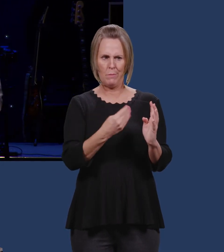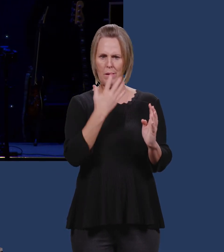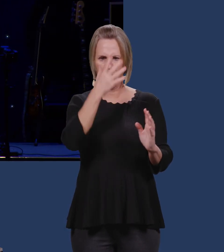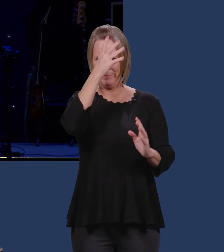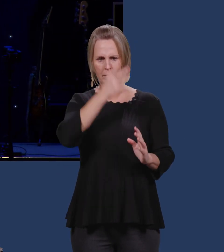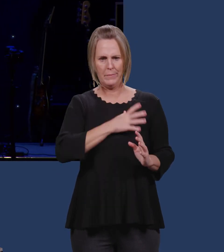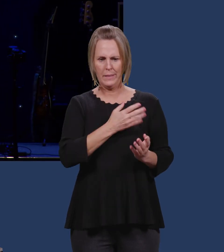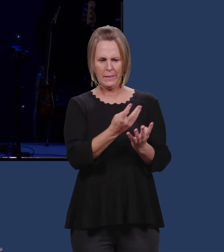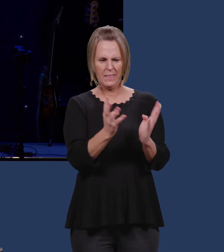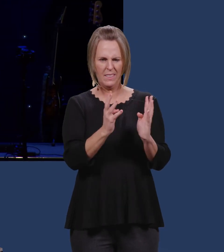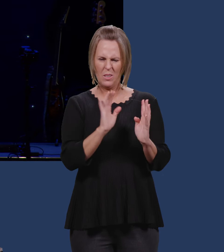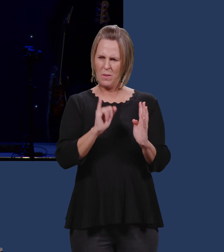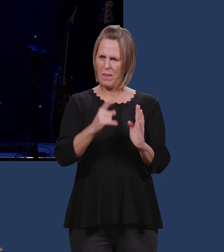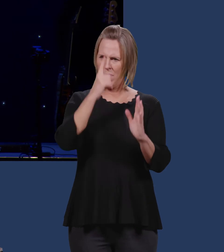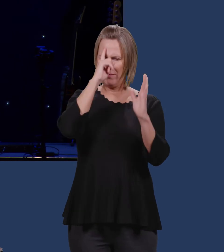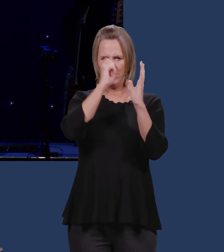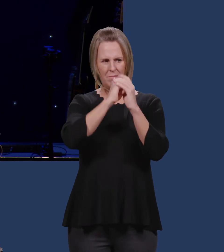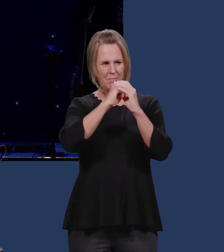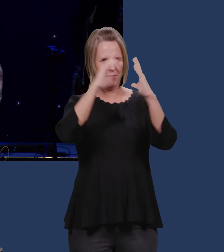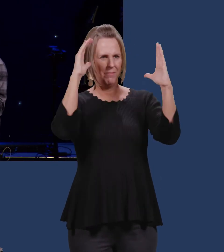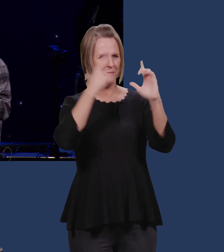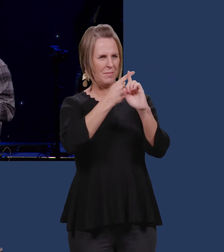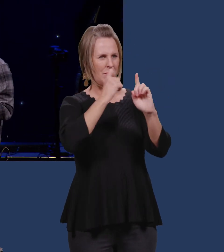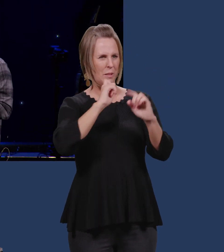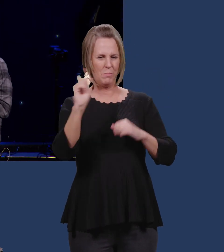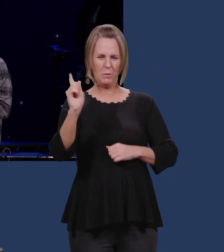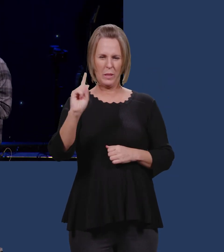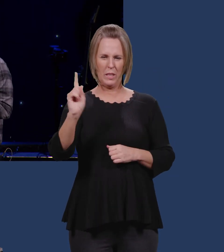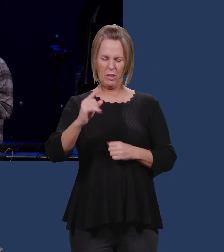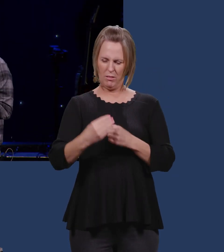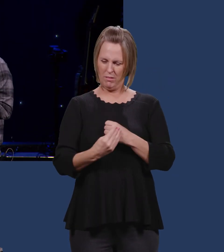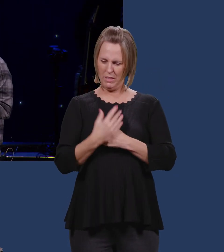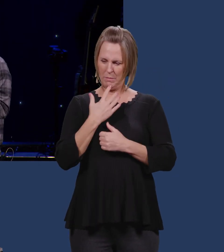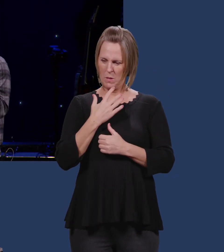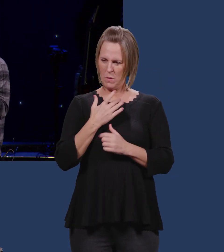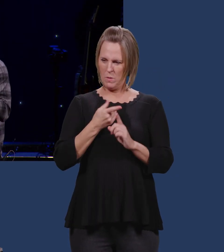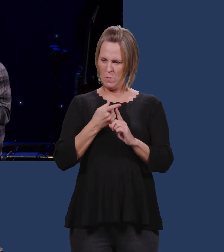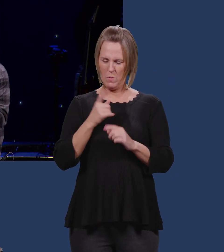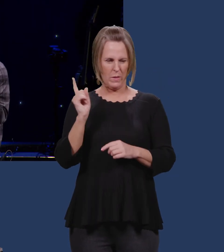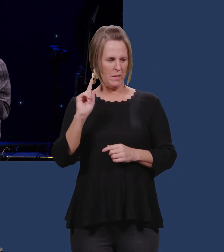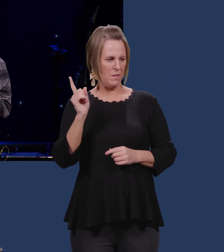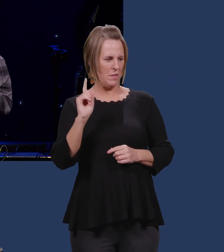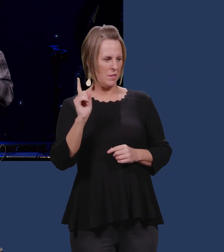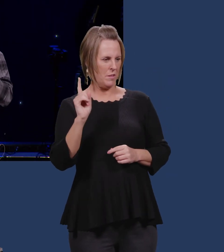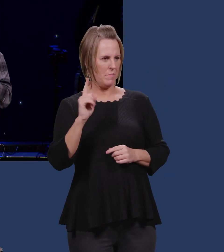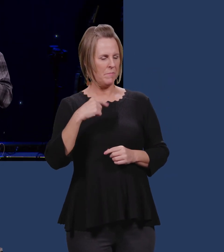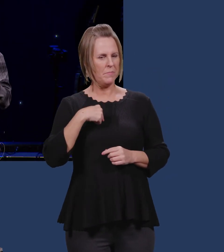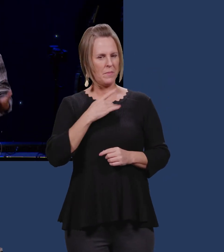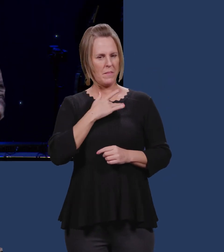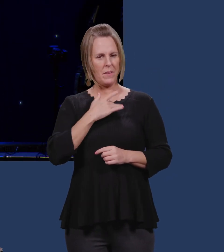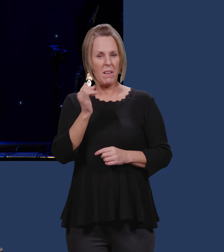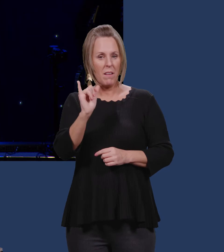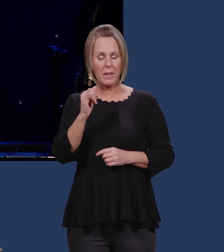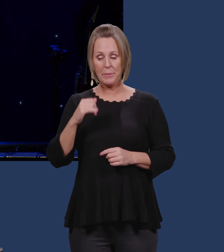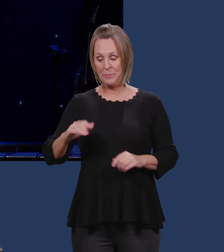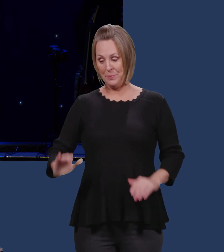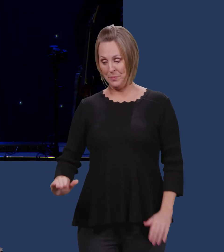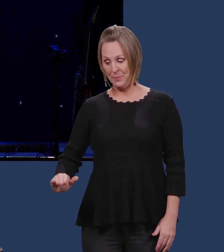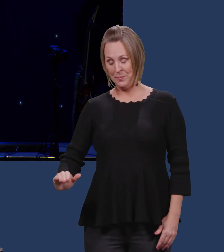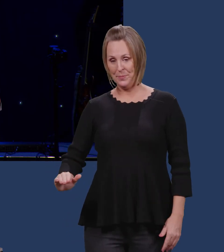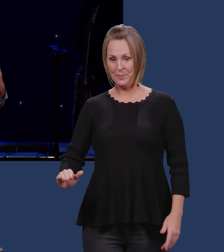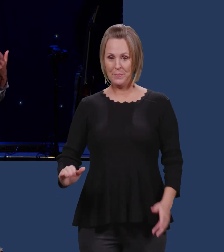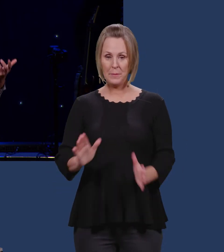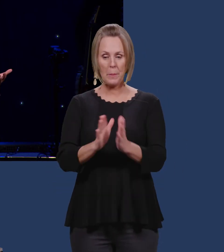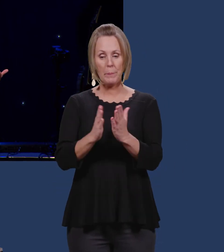If it's not rooted in reality, where did we come by it? I think a lot of us came by it, like I did as a kid in picture books